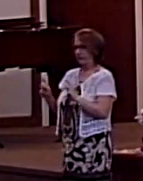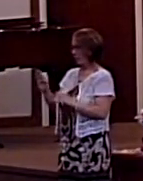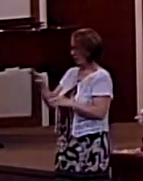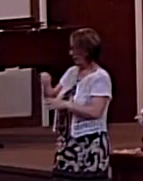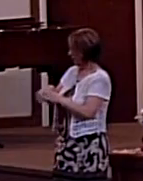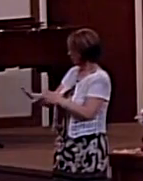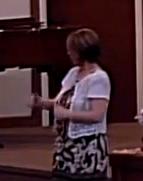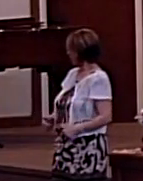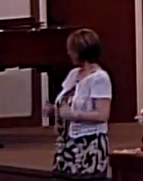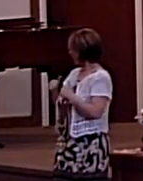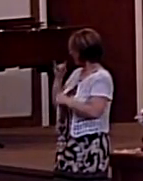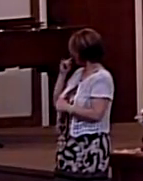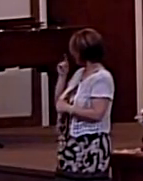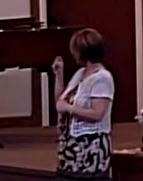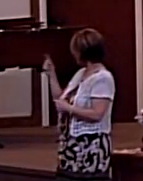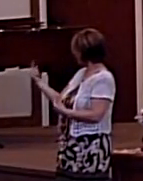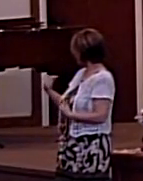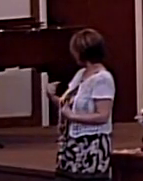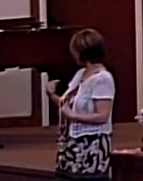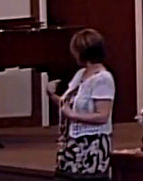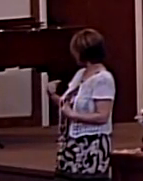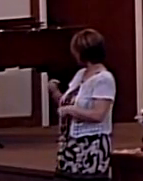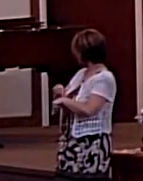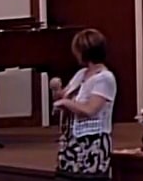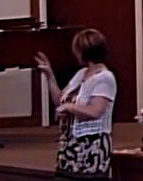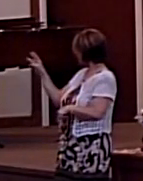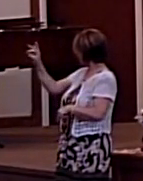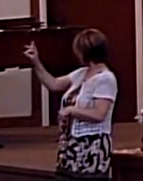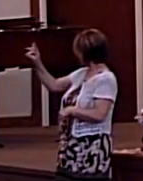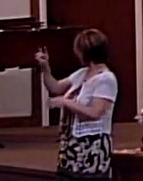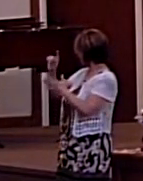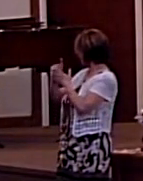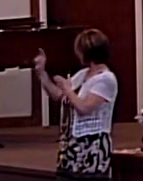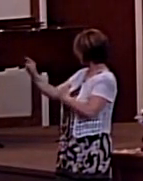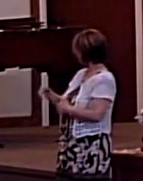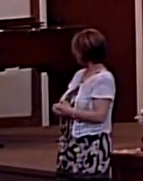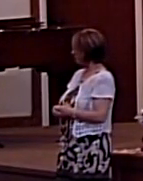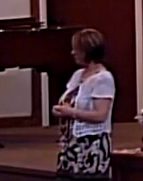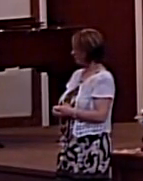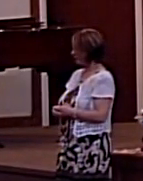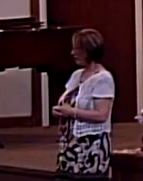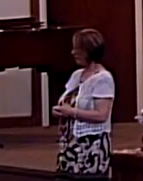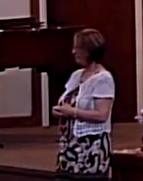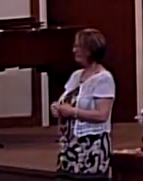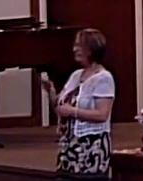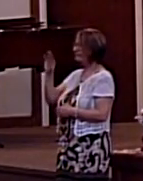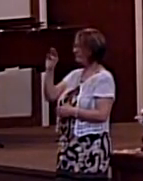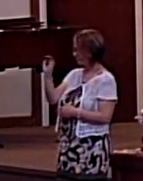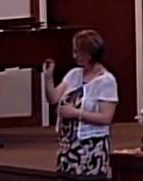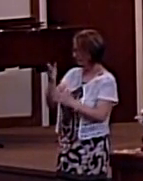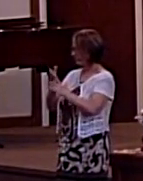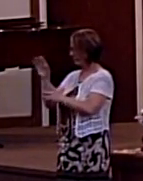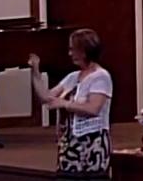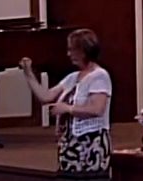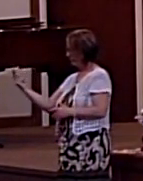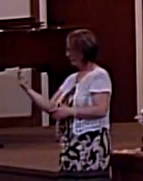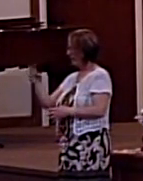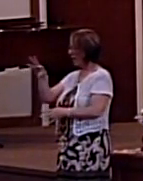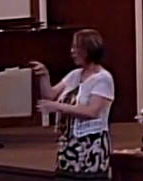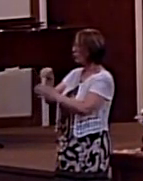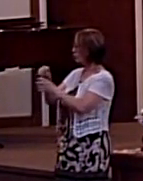that they need to be here from 6 to 8 next week. Also, like I said, it's kind of from Monday through Thursday. It includes